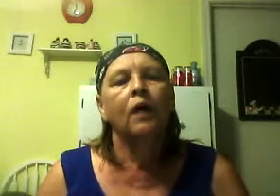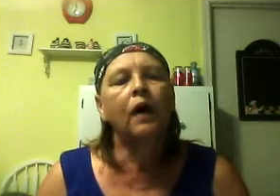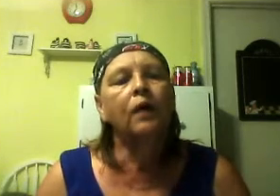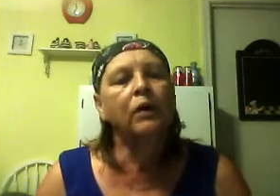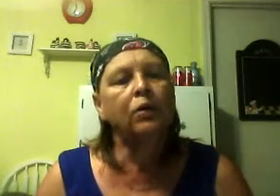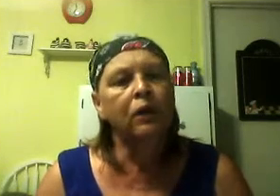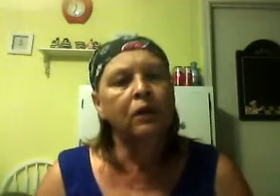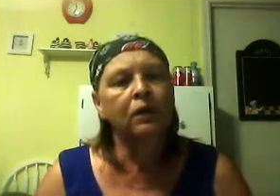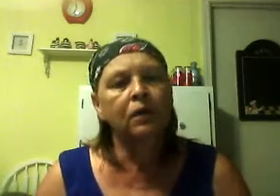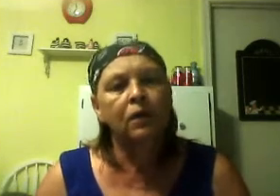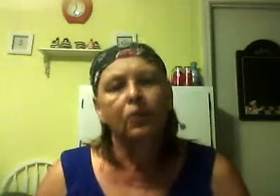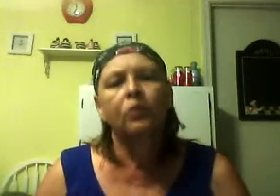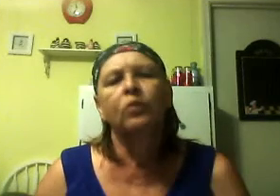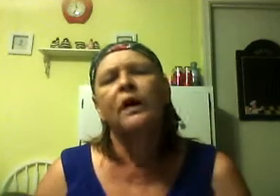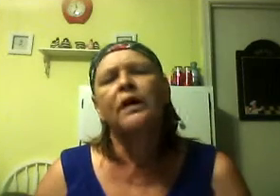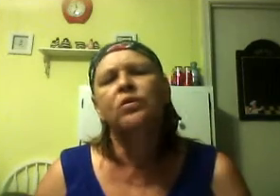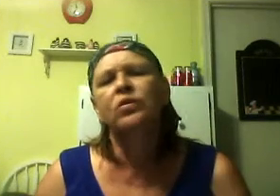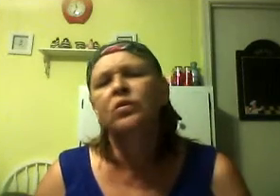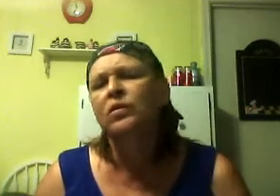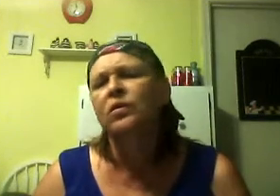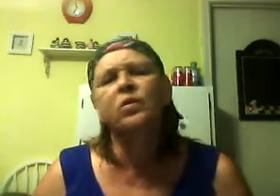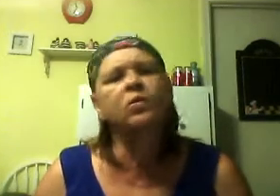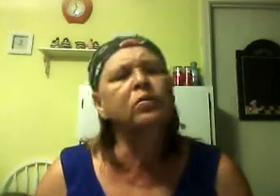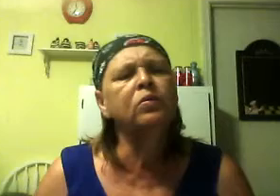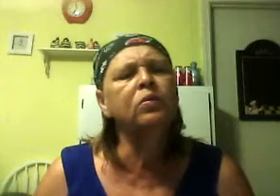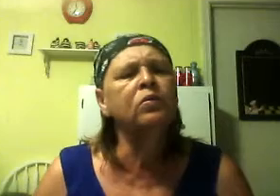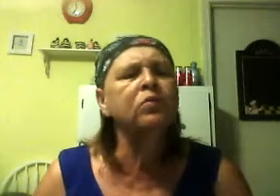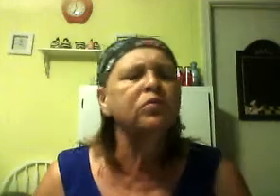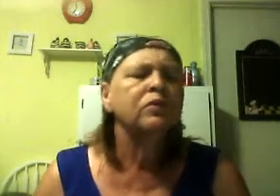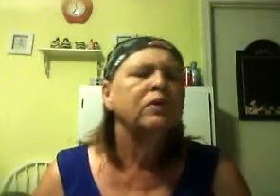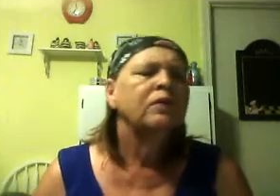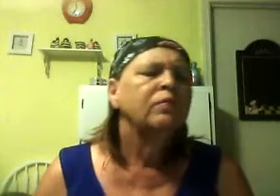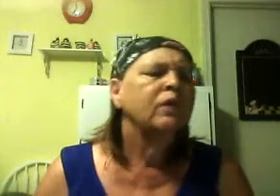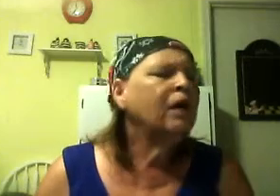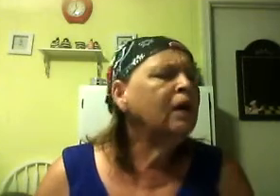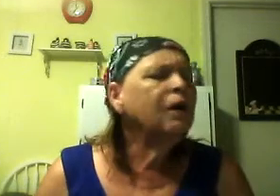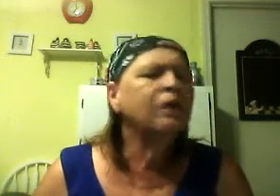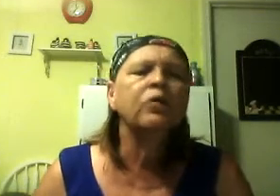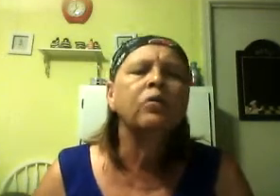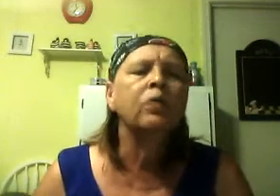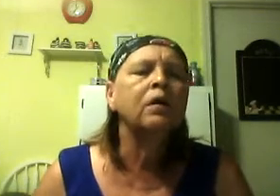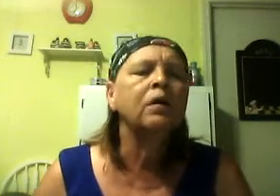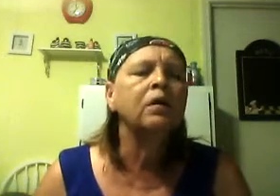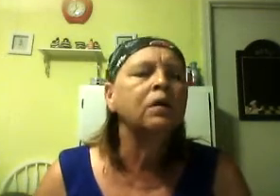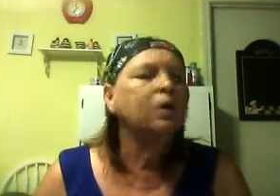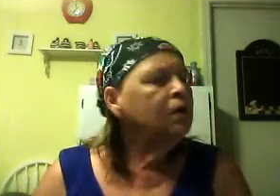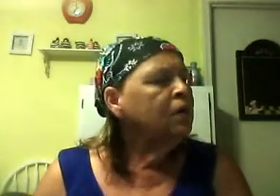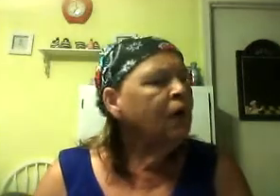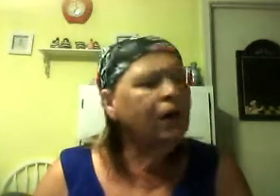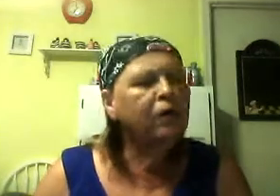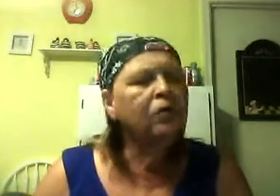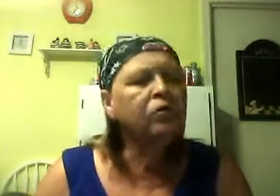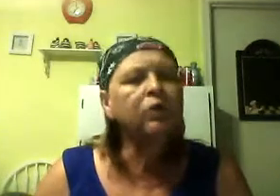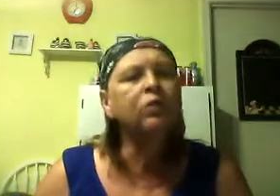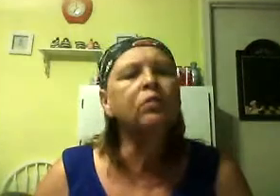I may win, or I could lose. Either way, I'll still